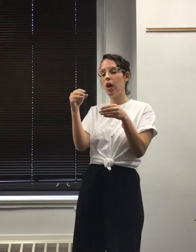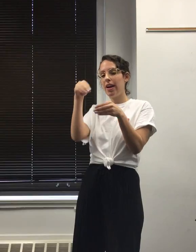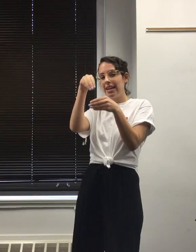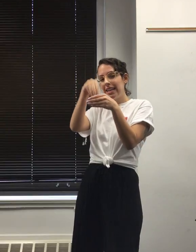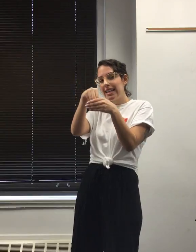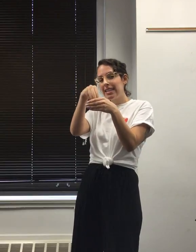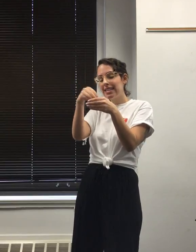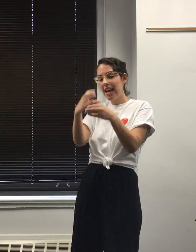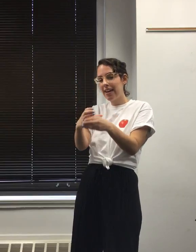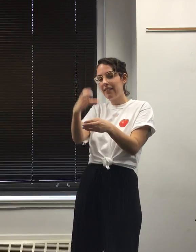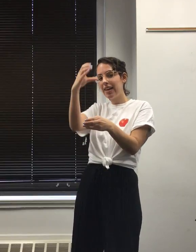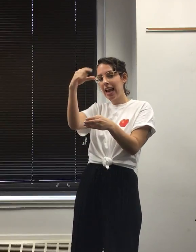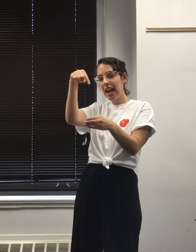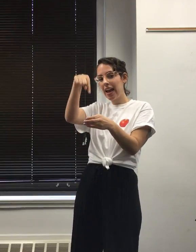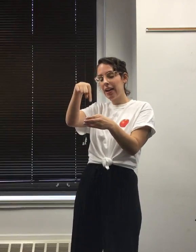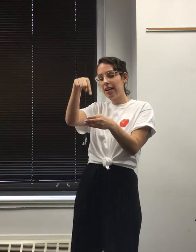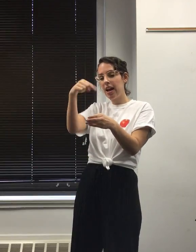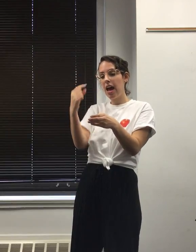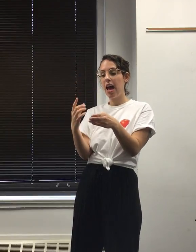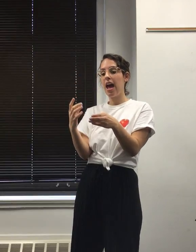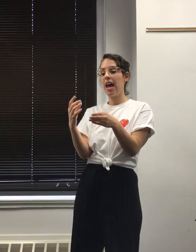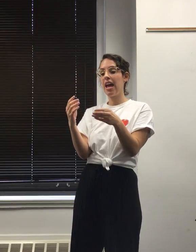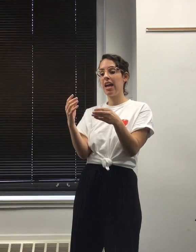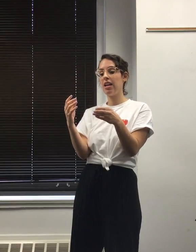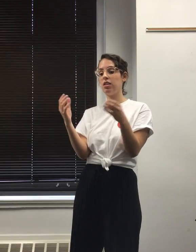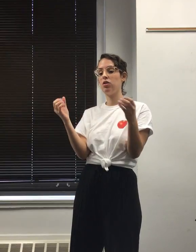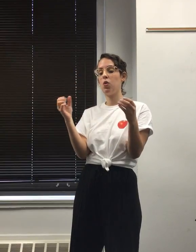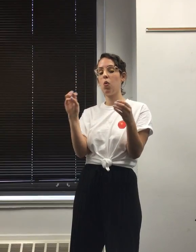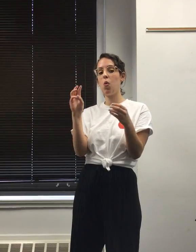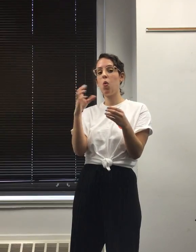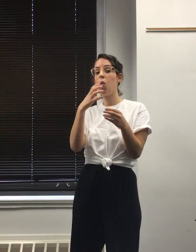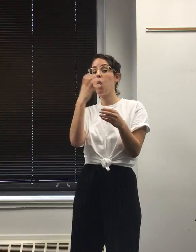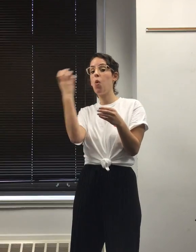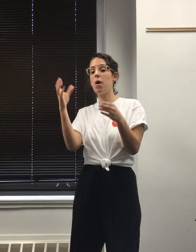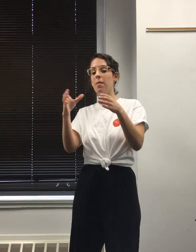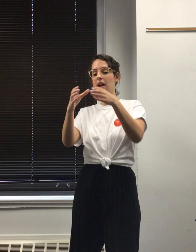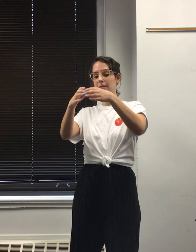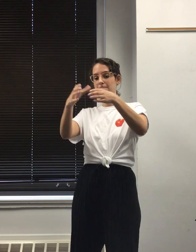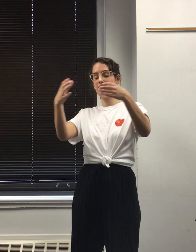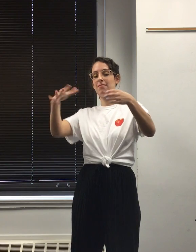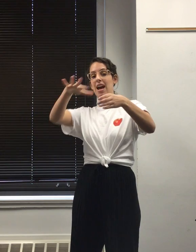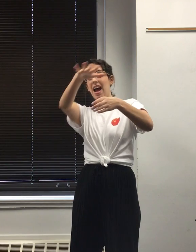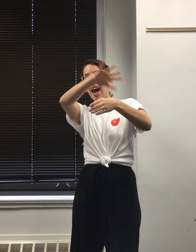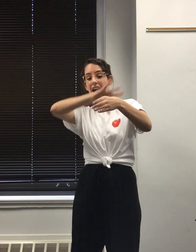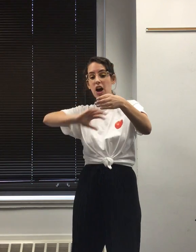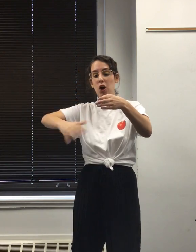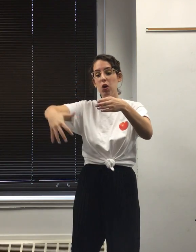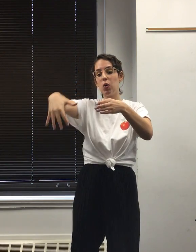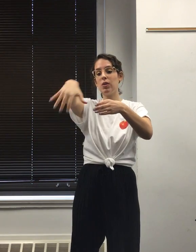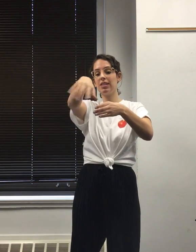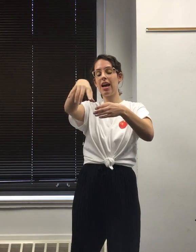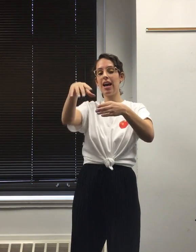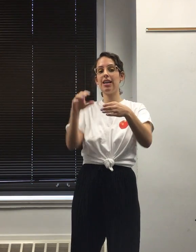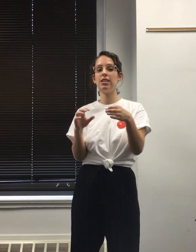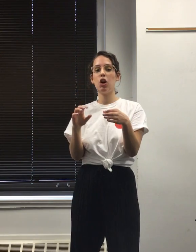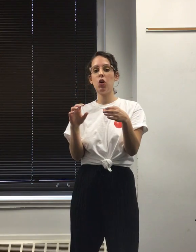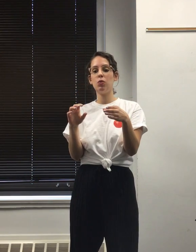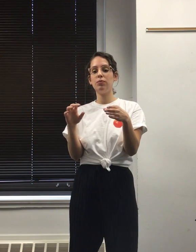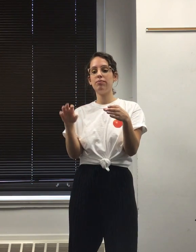outside. So it's like evaporating. Like evaporated? Okay, he's got some good points, and right off the bat, he's